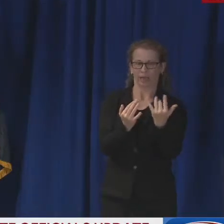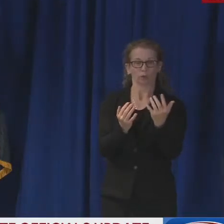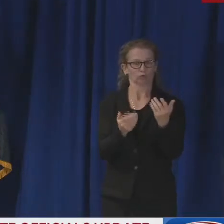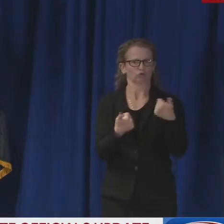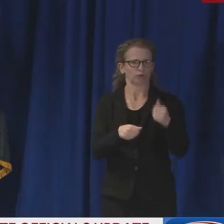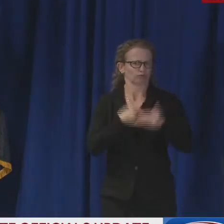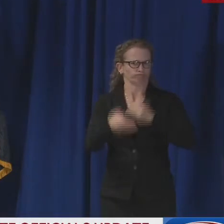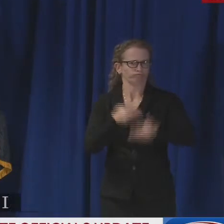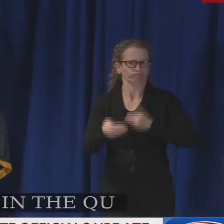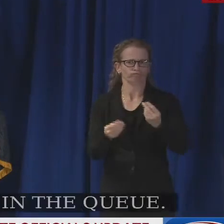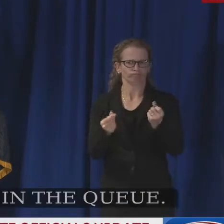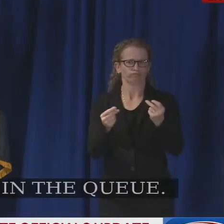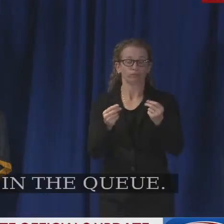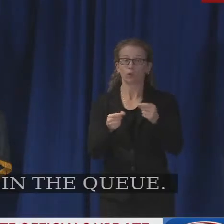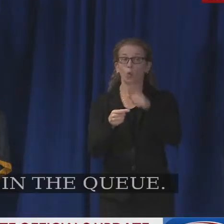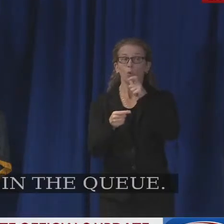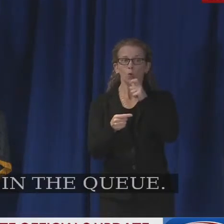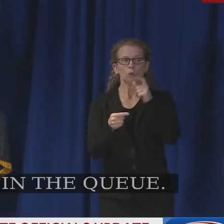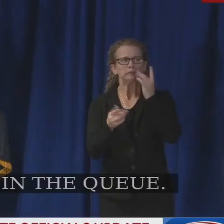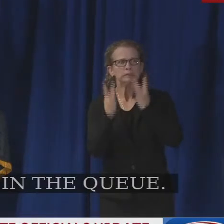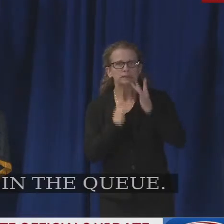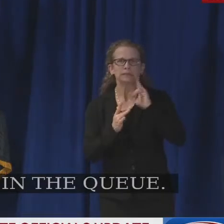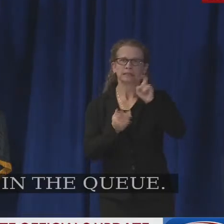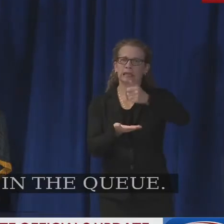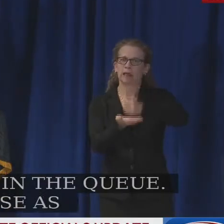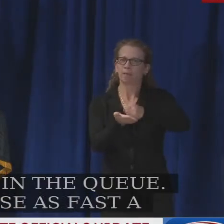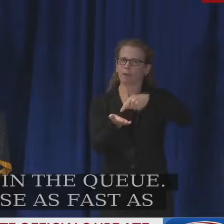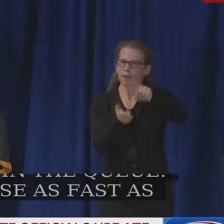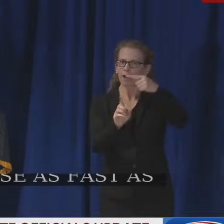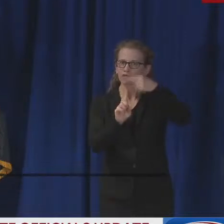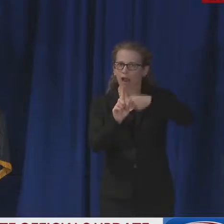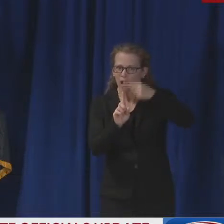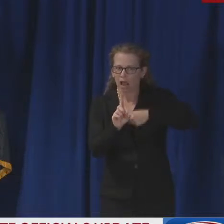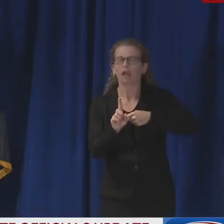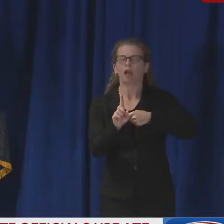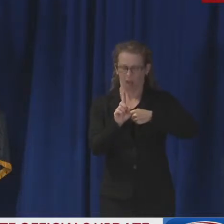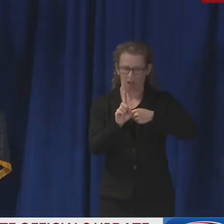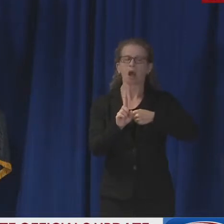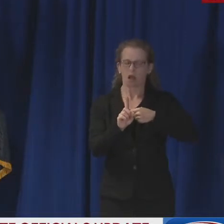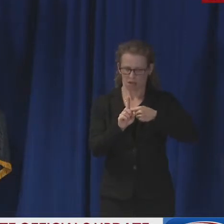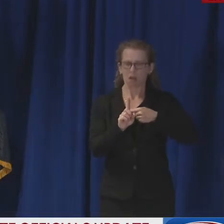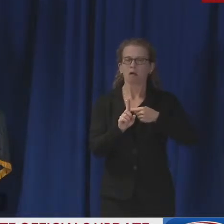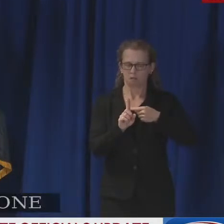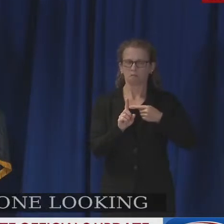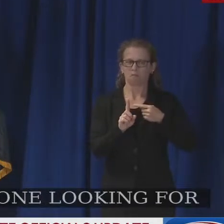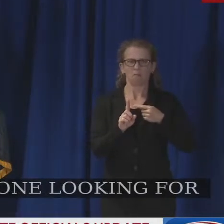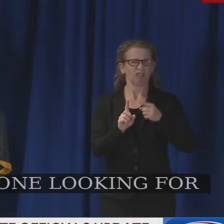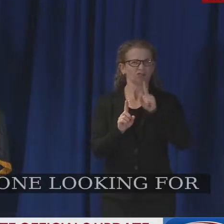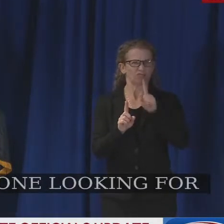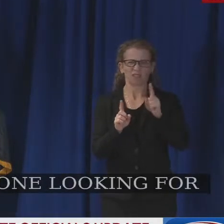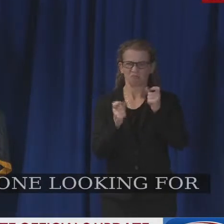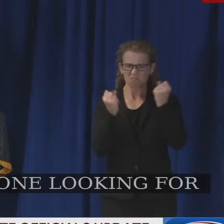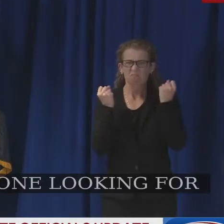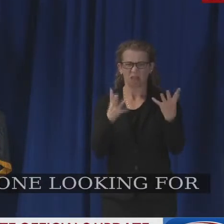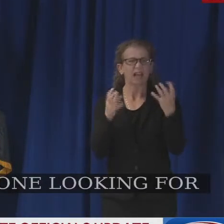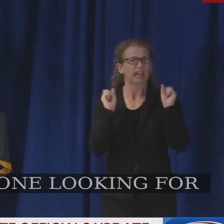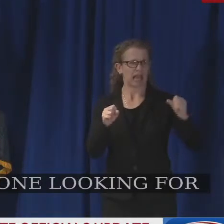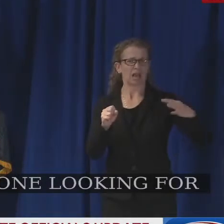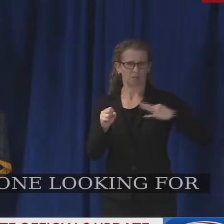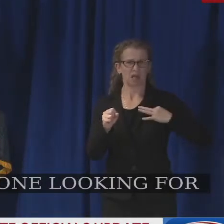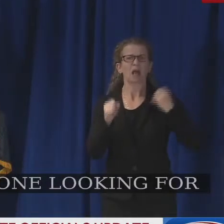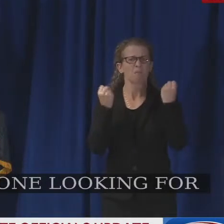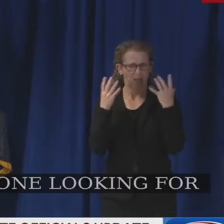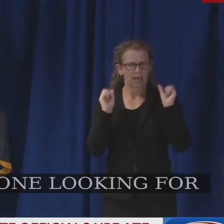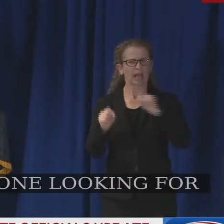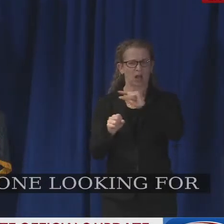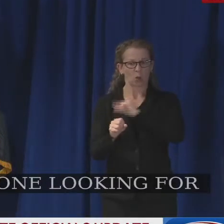anyone who is looking for some rental relief. The ability to qualify that is pretty large, actually. It's easy to do.